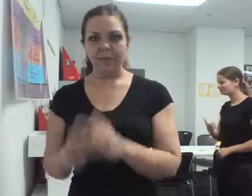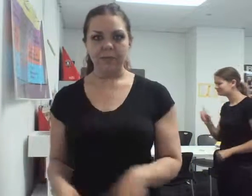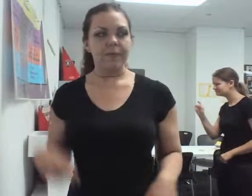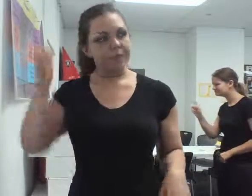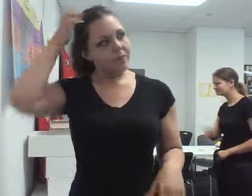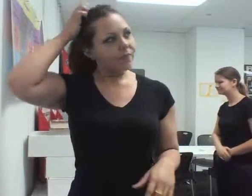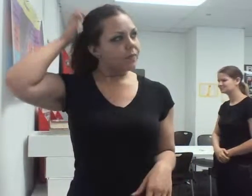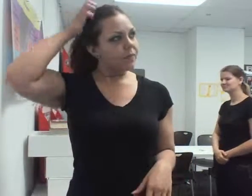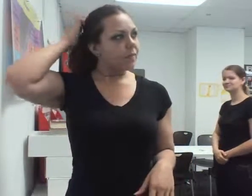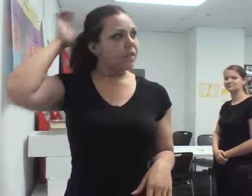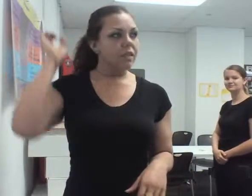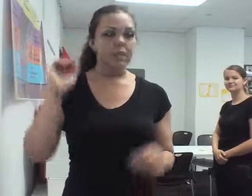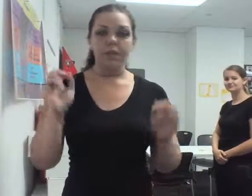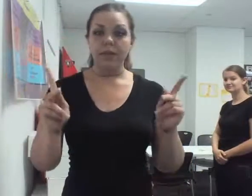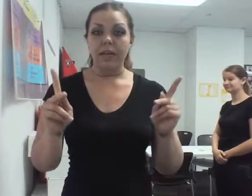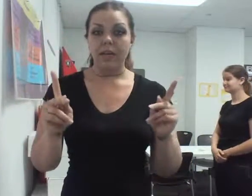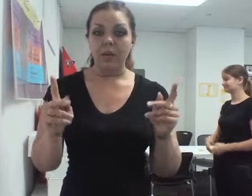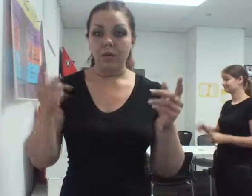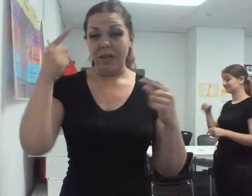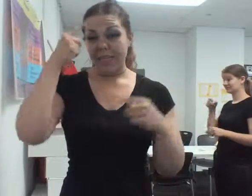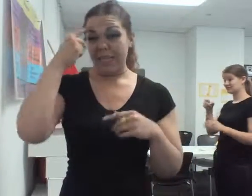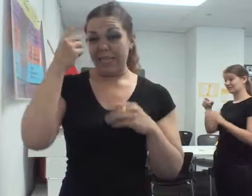right. What do we think about these strategies?